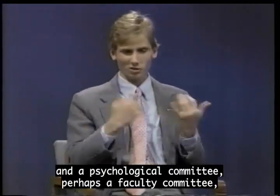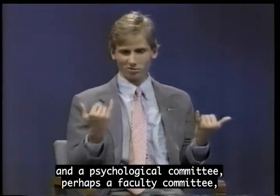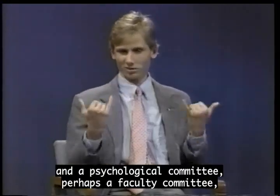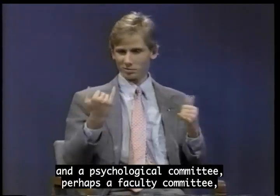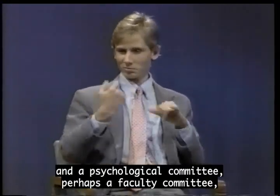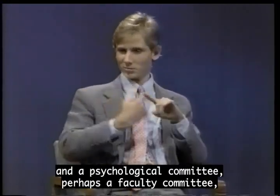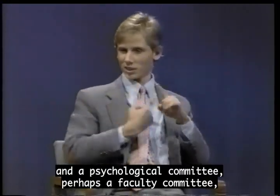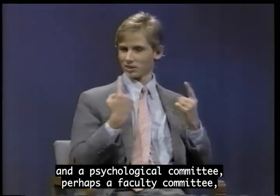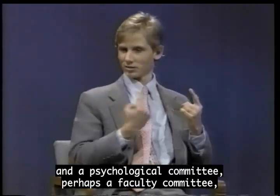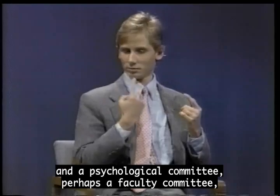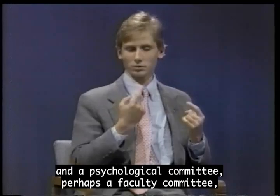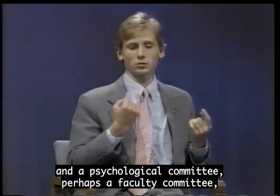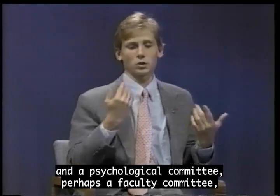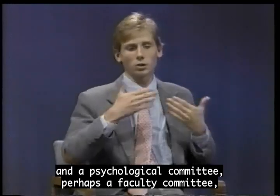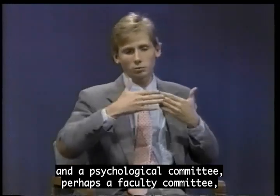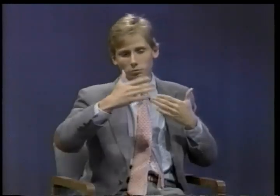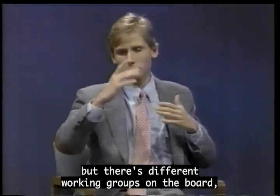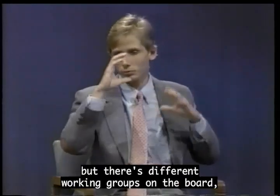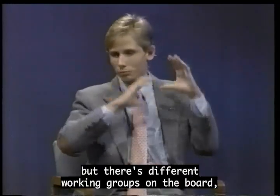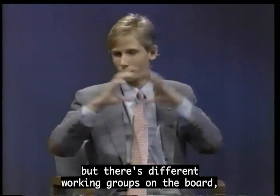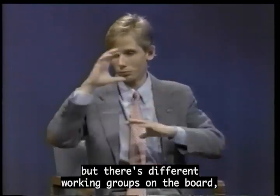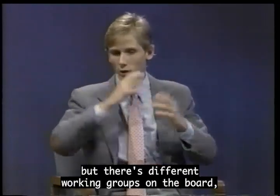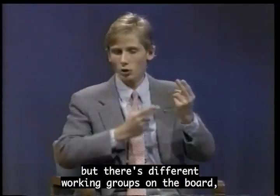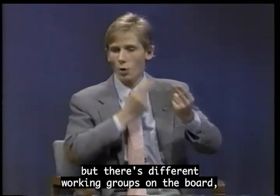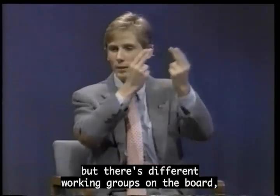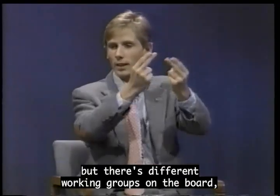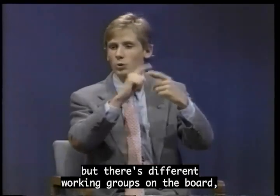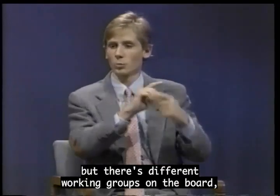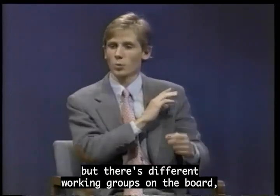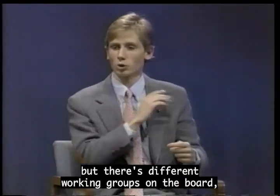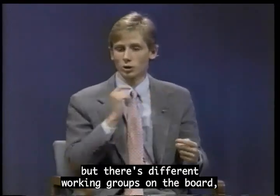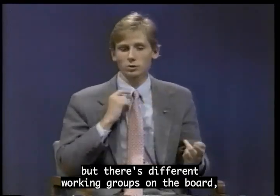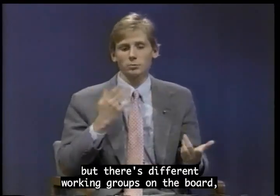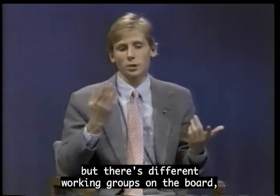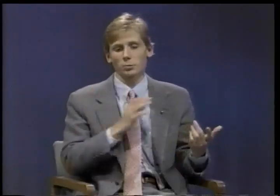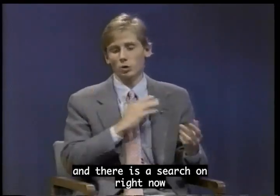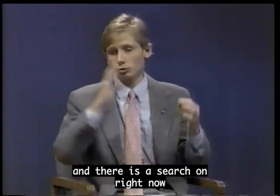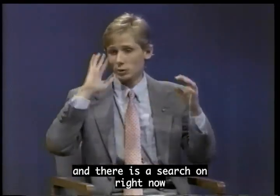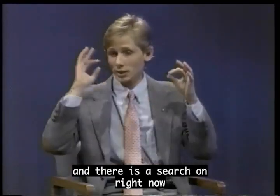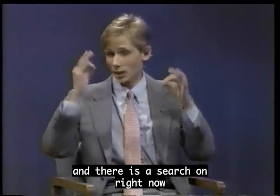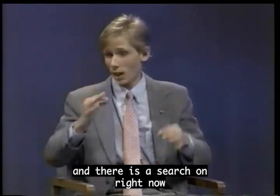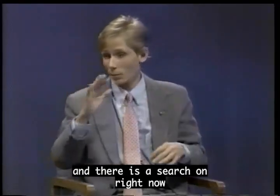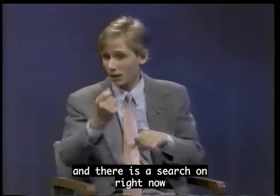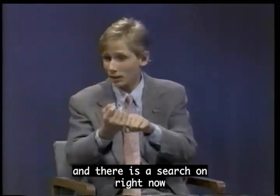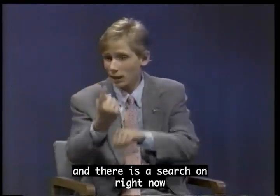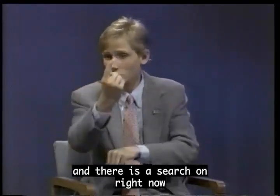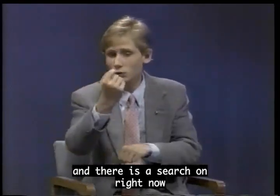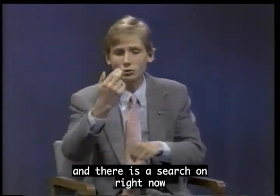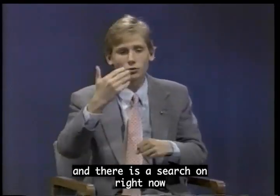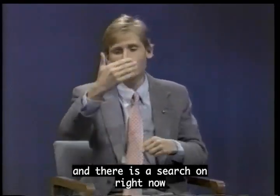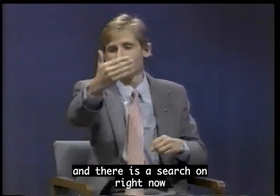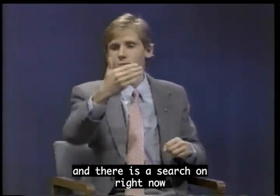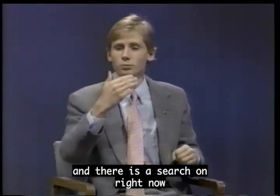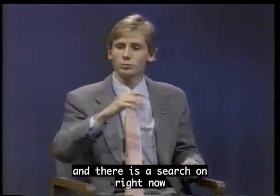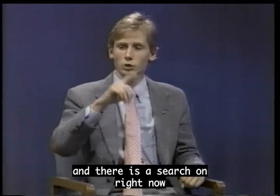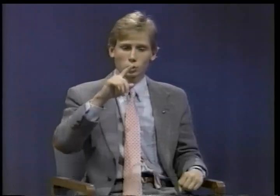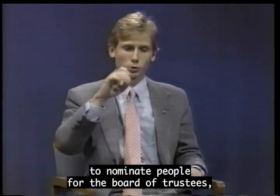but there's different working groups on the board. And there is a search on right now to nominate people for the